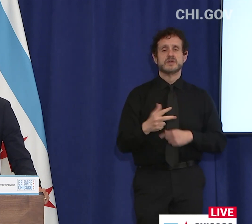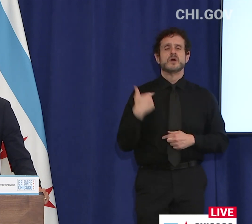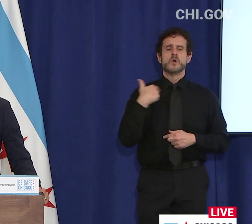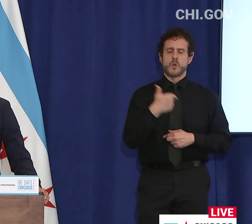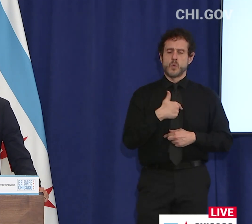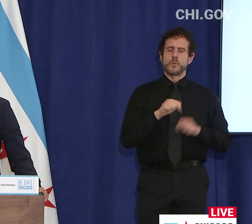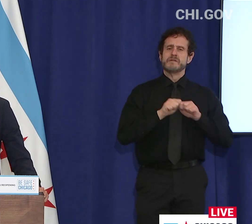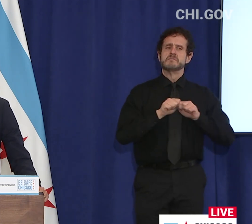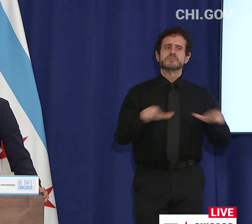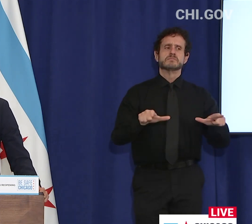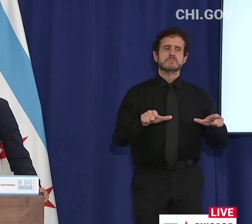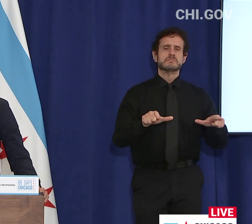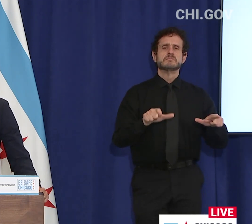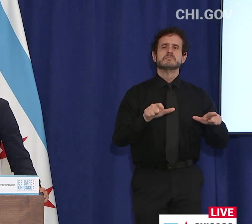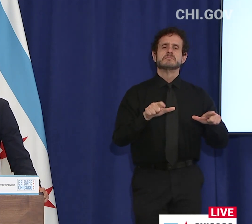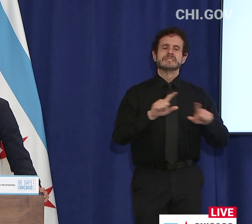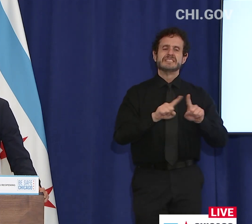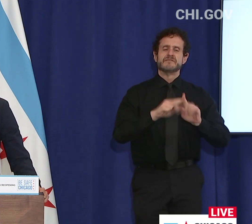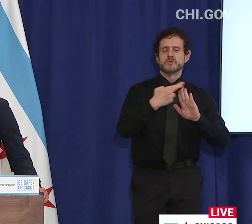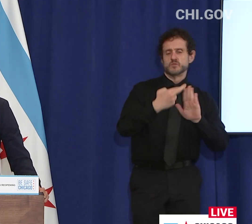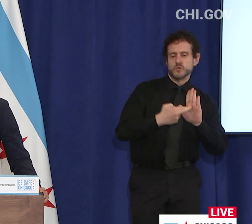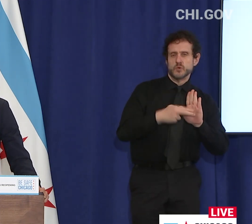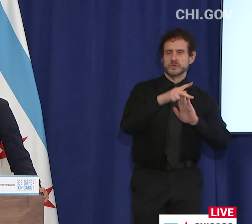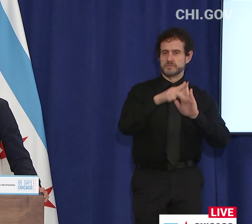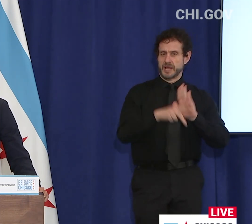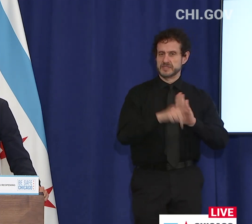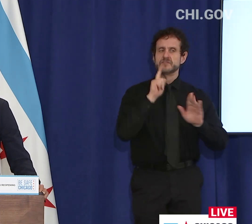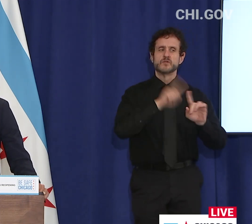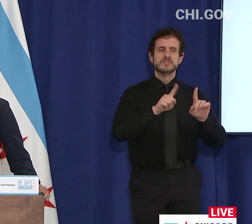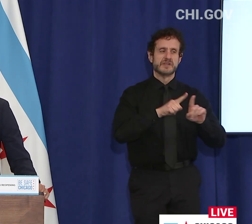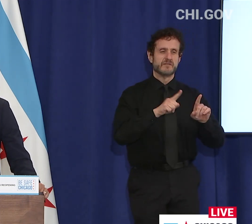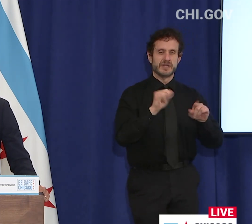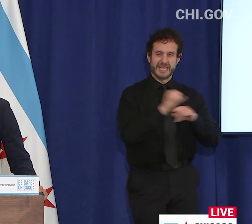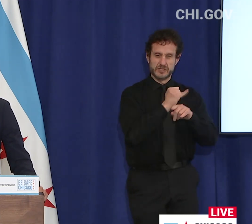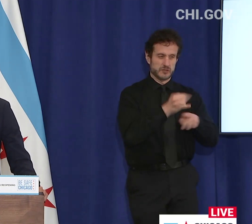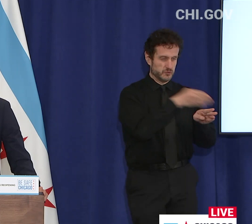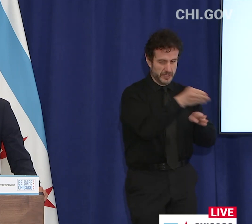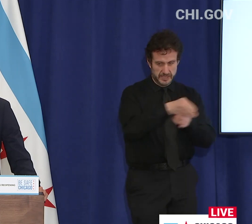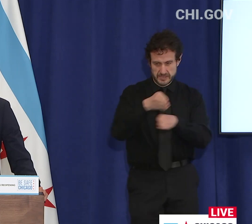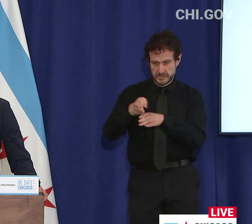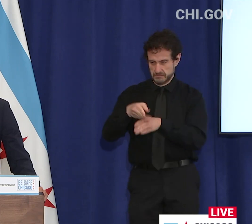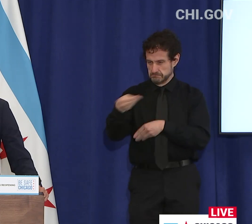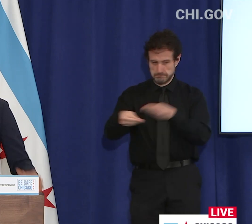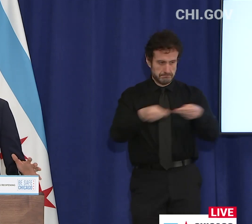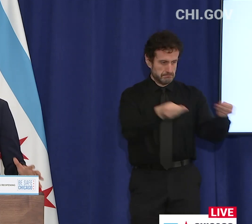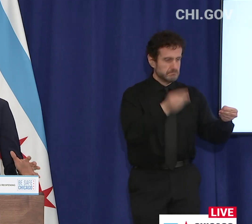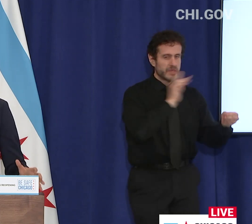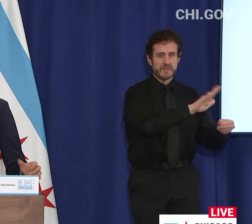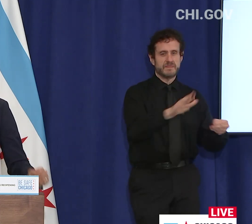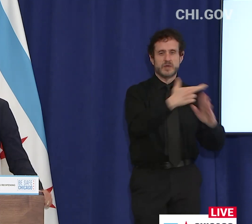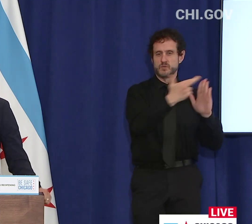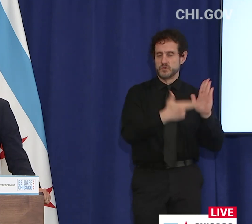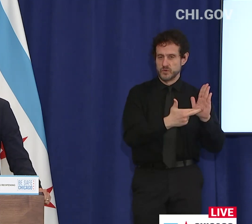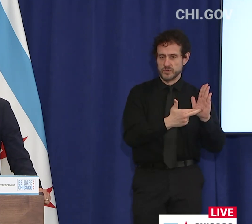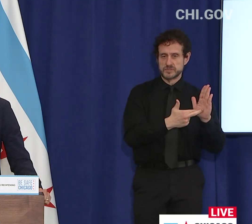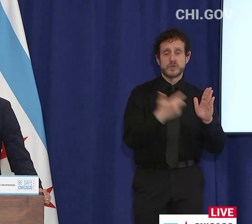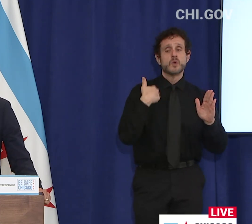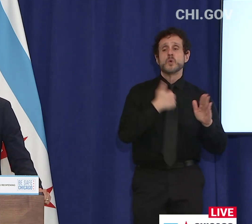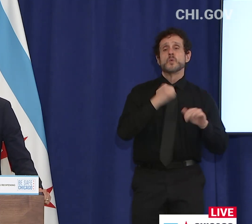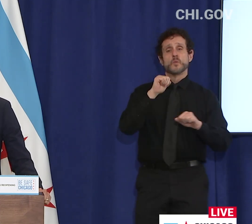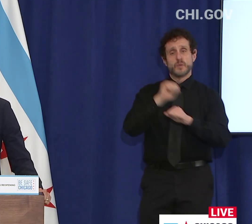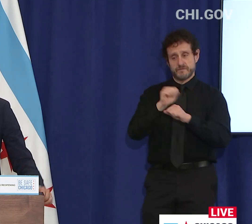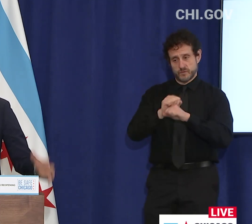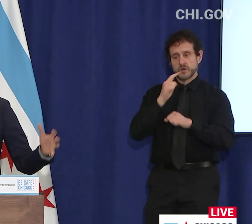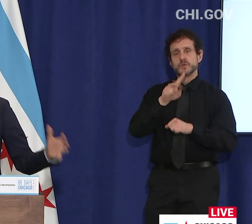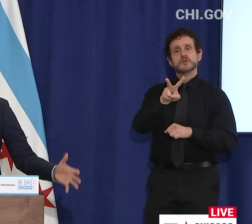industry-specific protocols in preparation for this move, which were created in close collaboration with over 200 working group